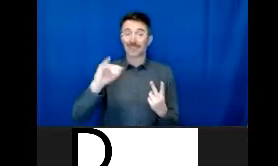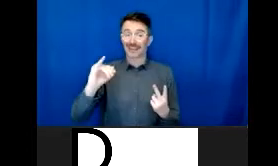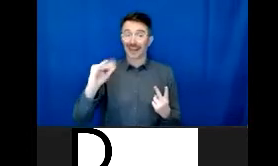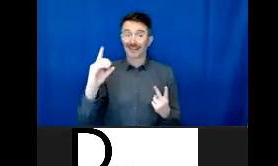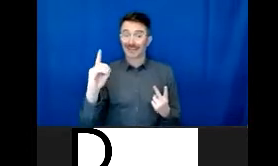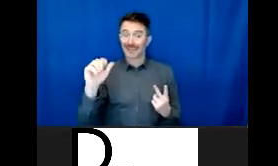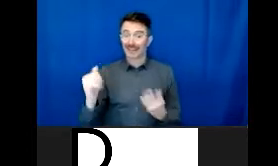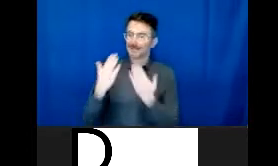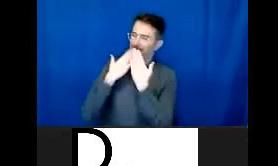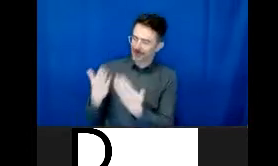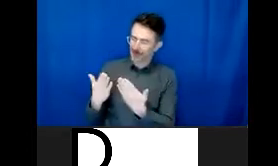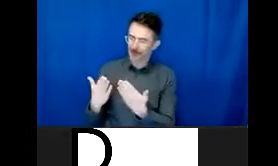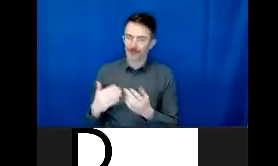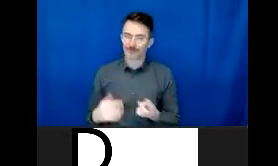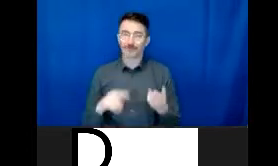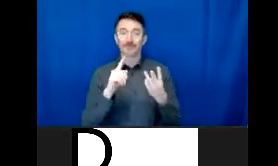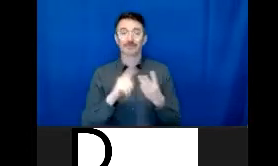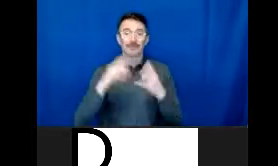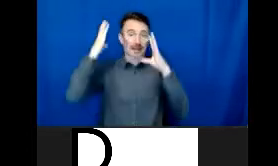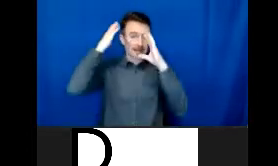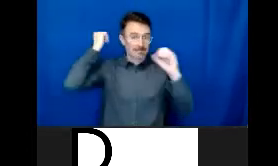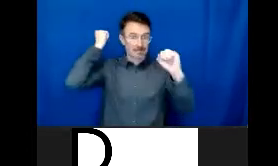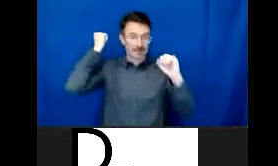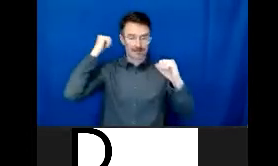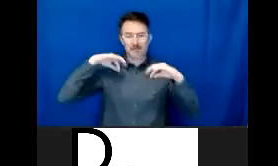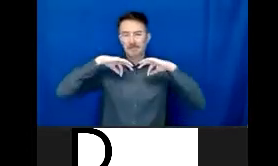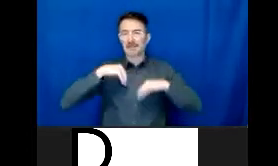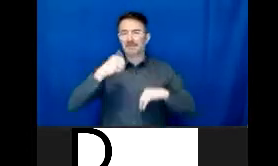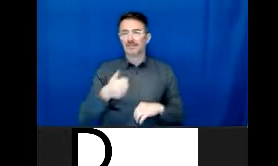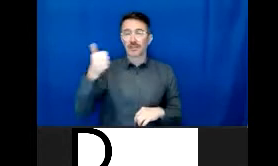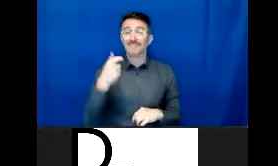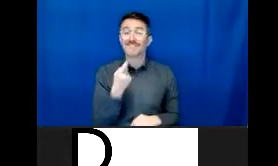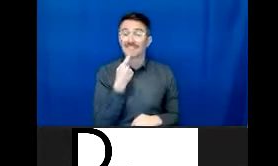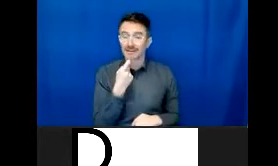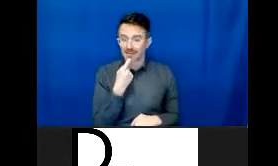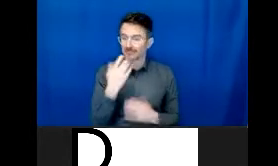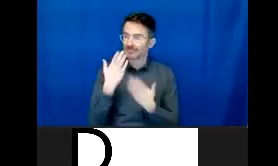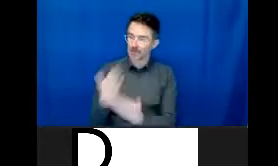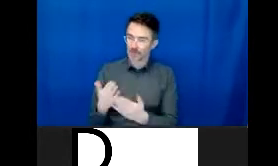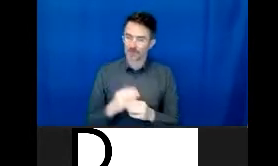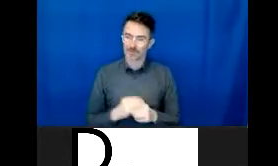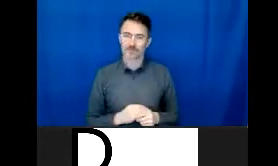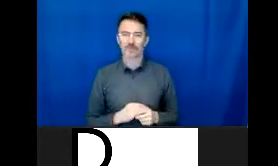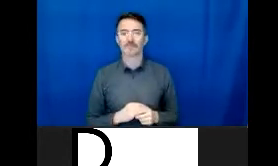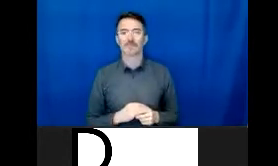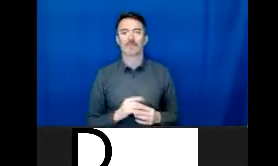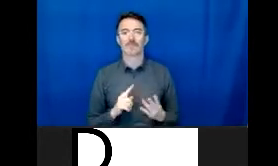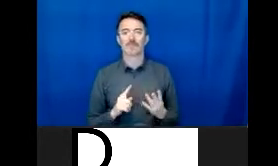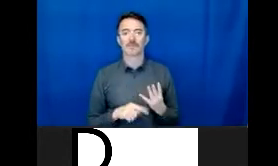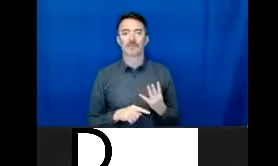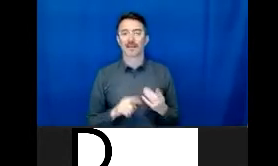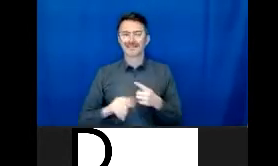It's co-sponsored by UN Women, UNPRPD, the Ford Foundation, and the Global Action